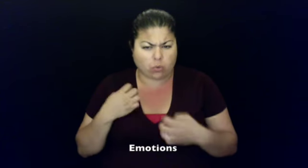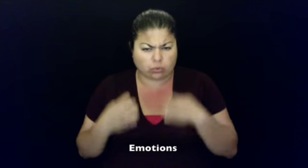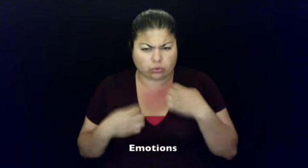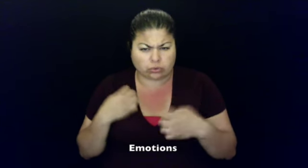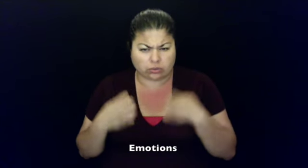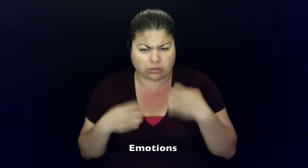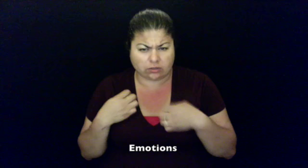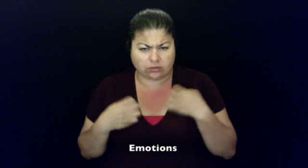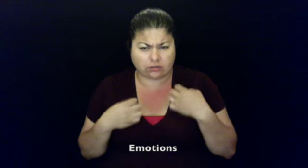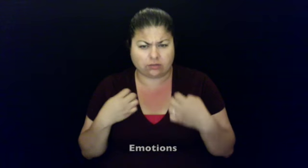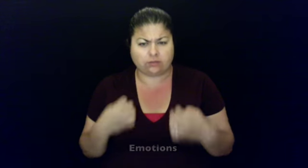Emotions.